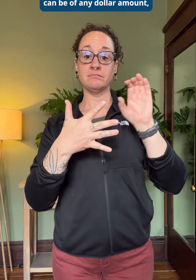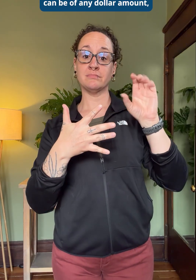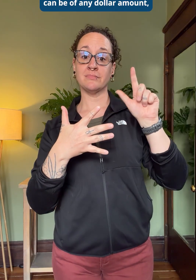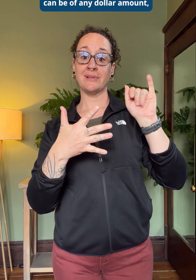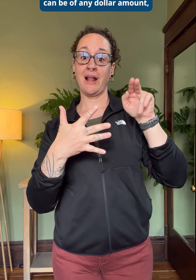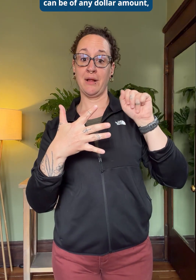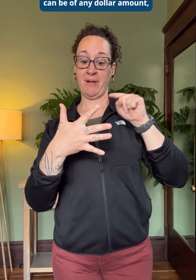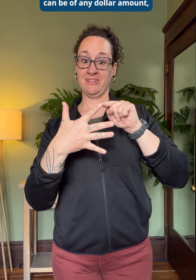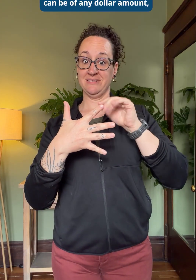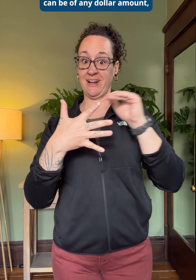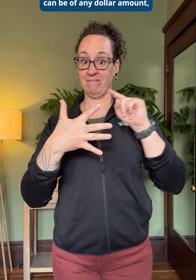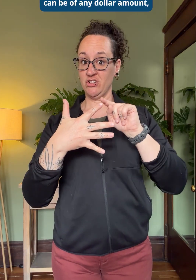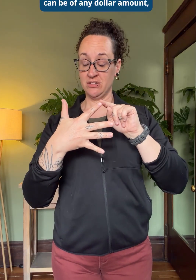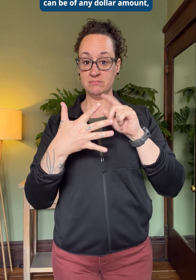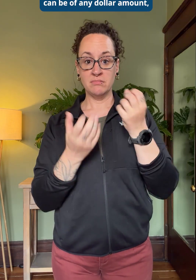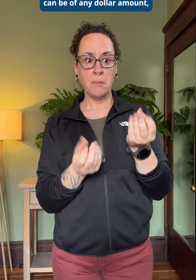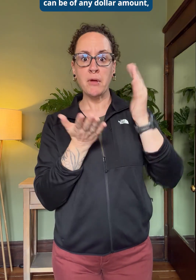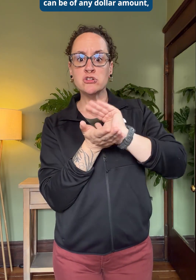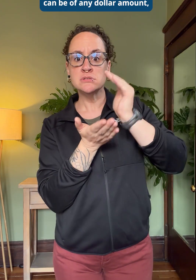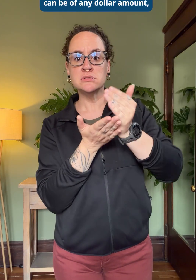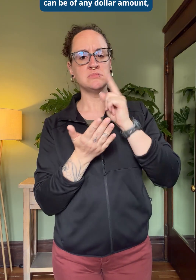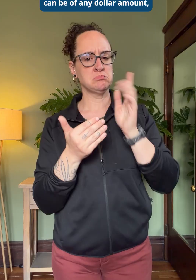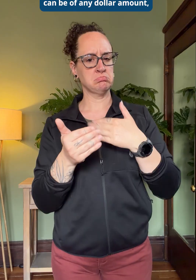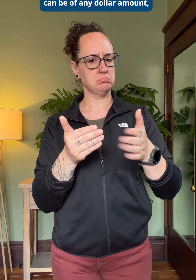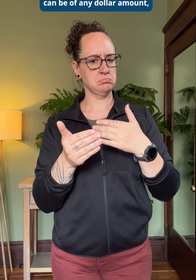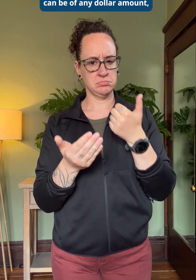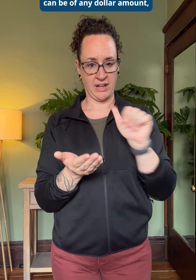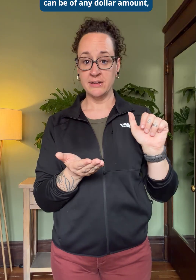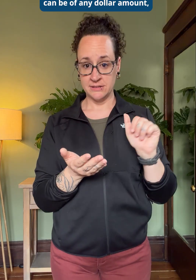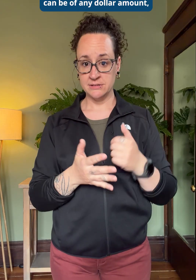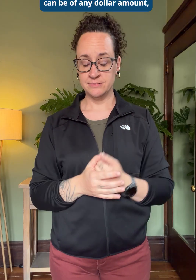appeal. Claims at this level can be any dollar amount.